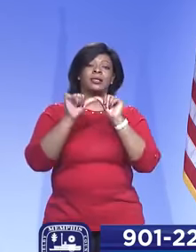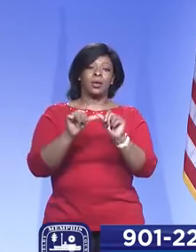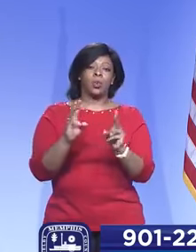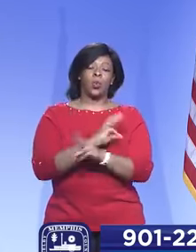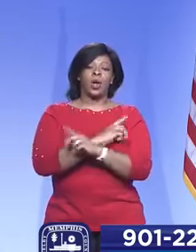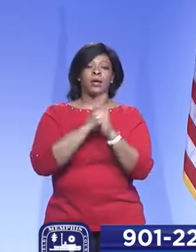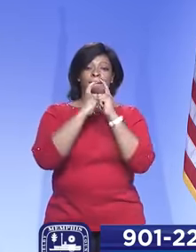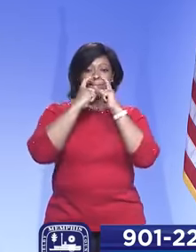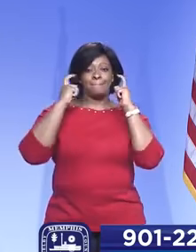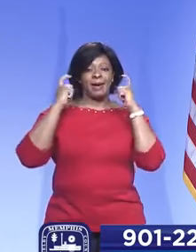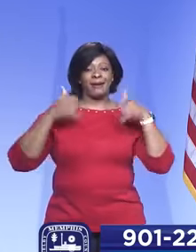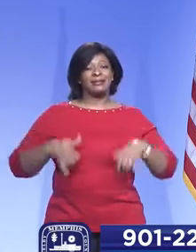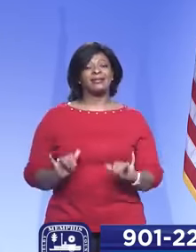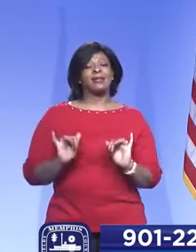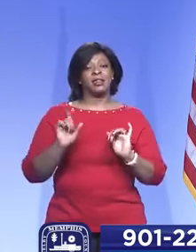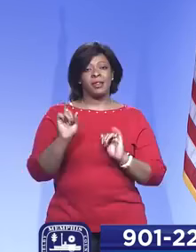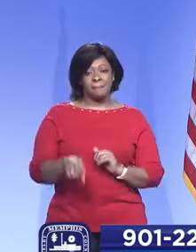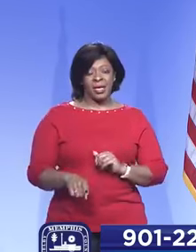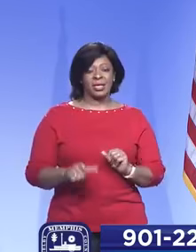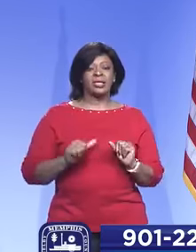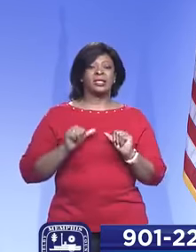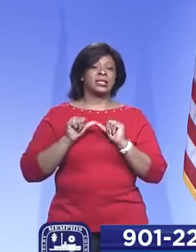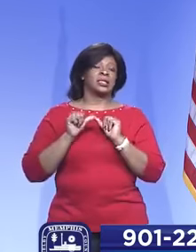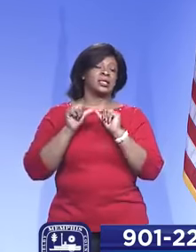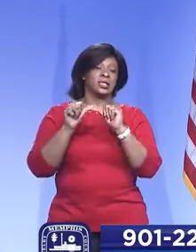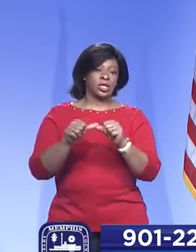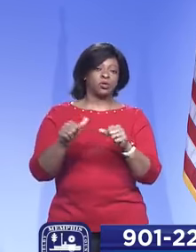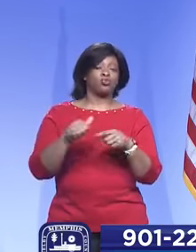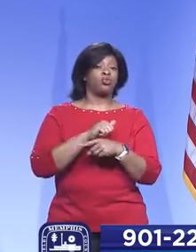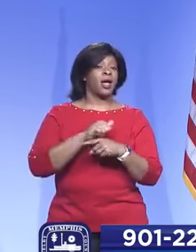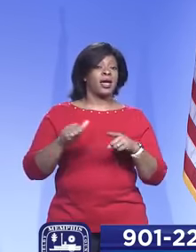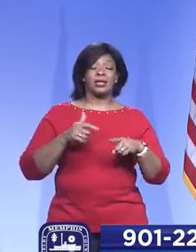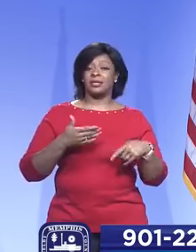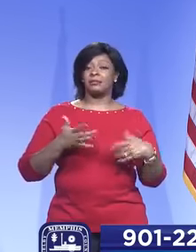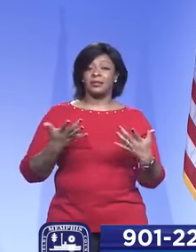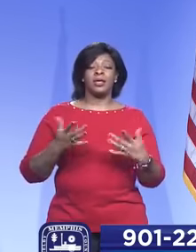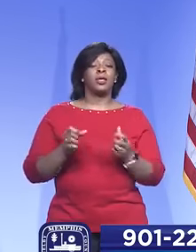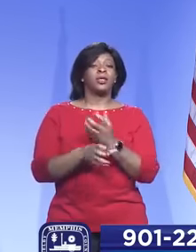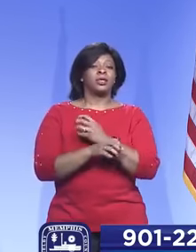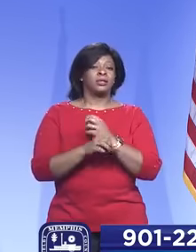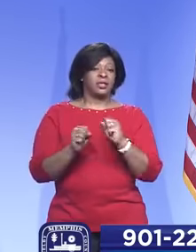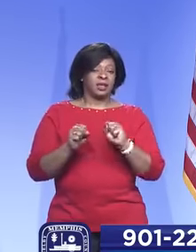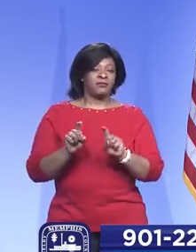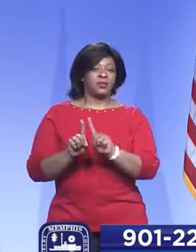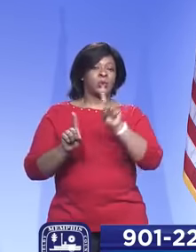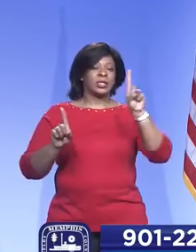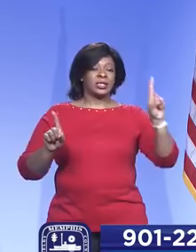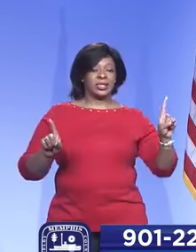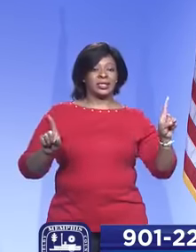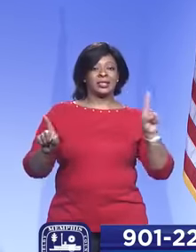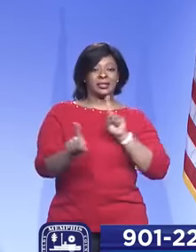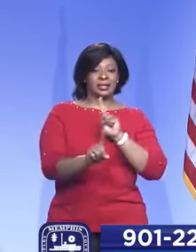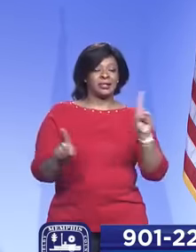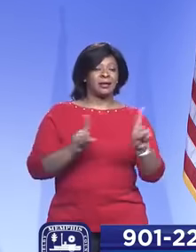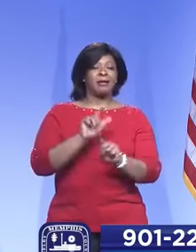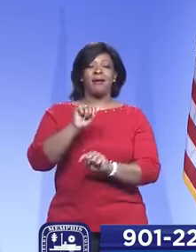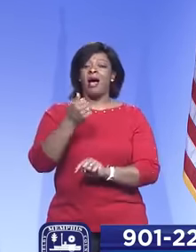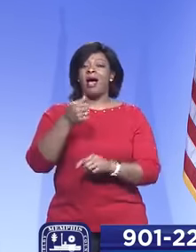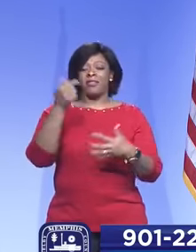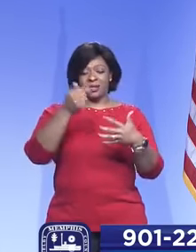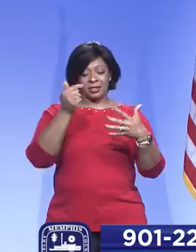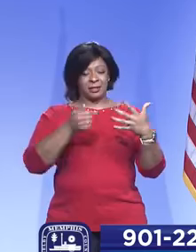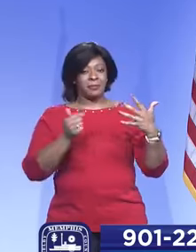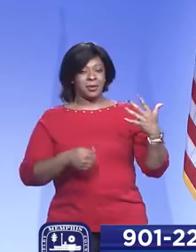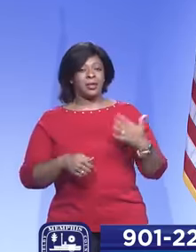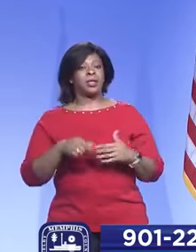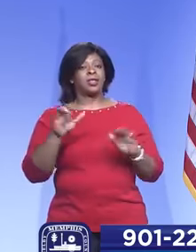a mask and continue to practice the social distancing and the other measures that